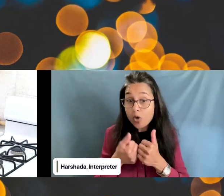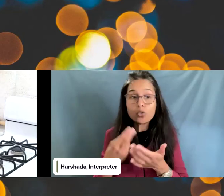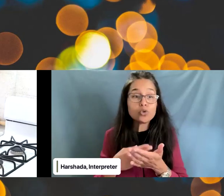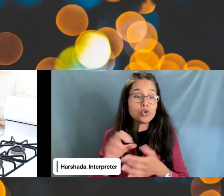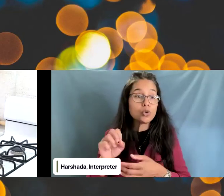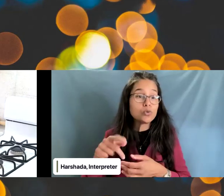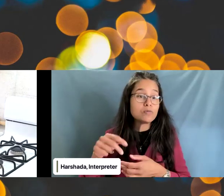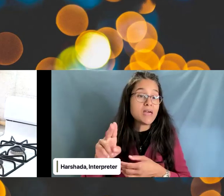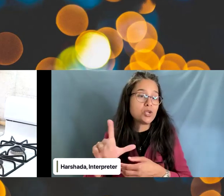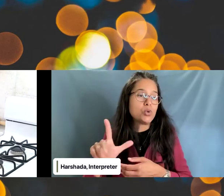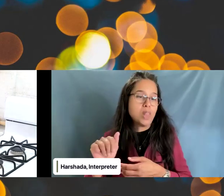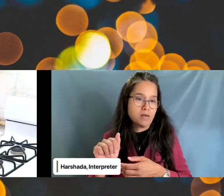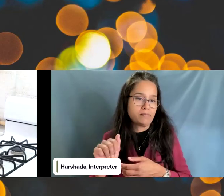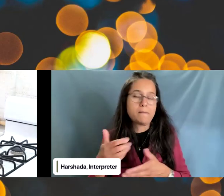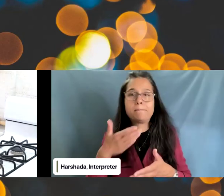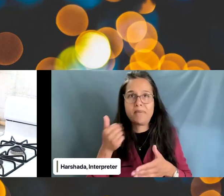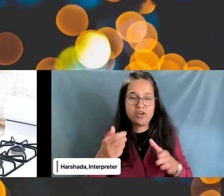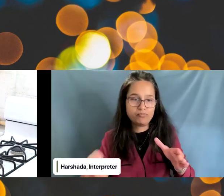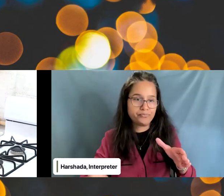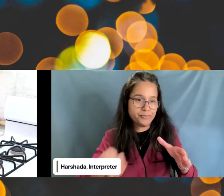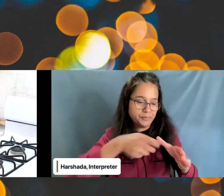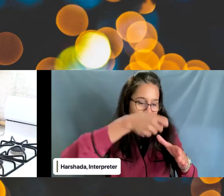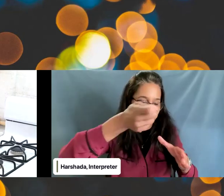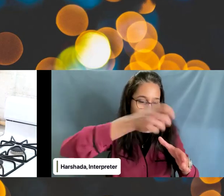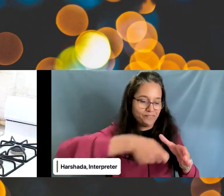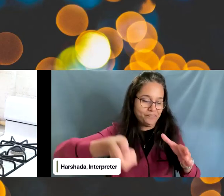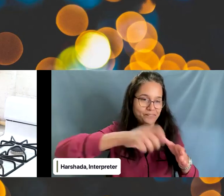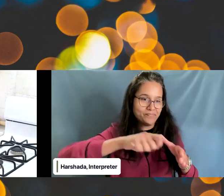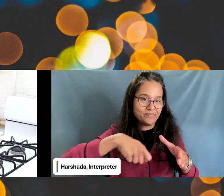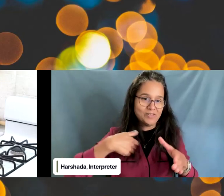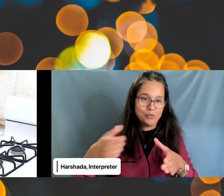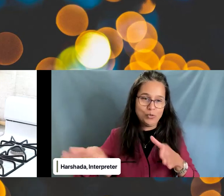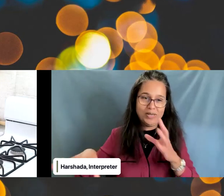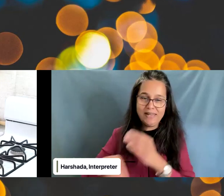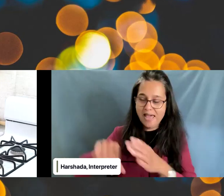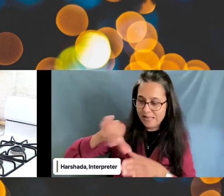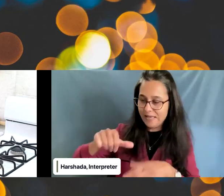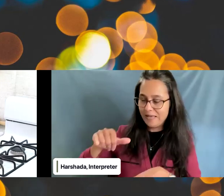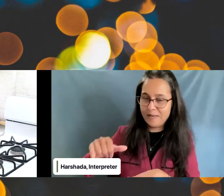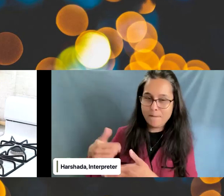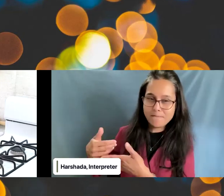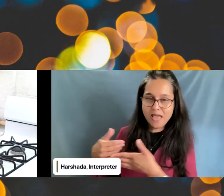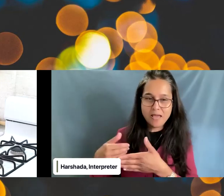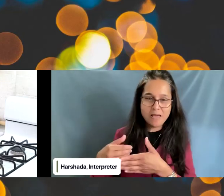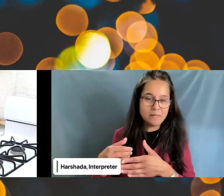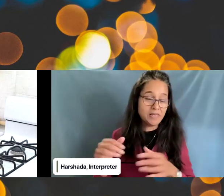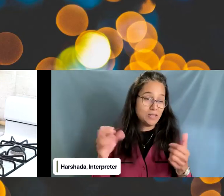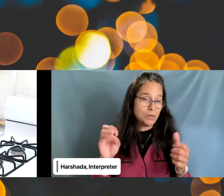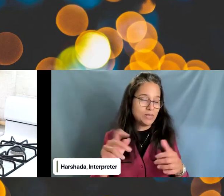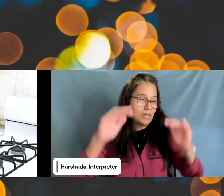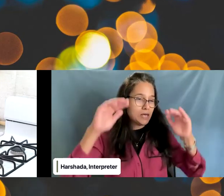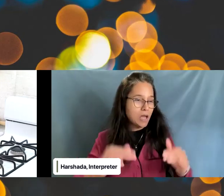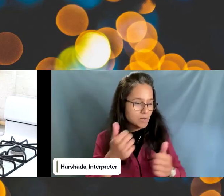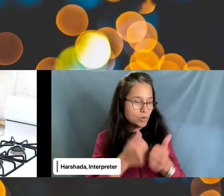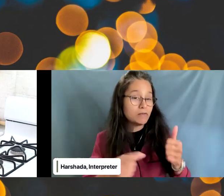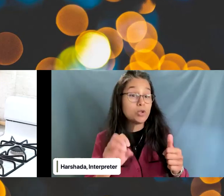All right. We're gonna cream those peaches, baby. Yeah. Calm down, everybody. And on 3,